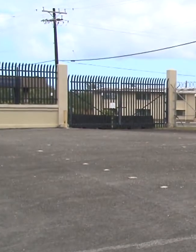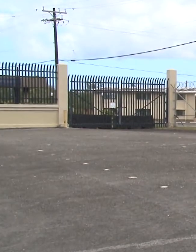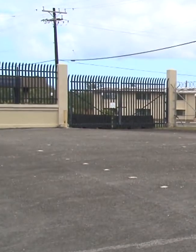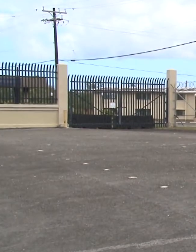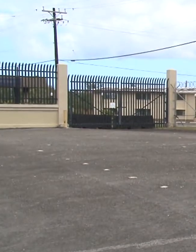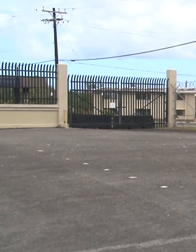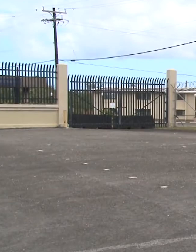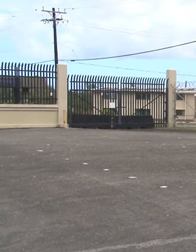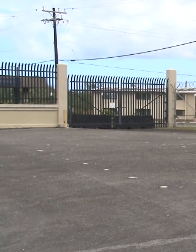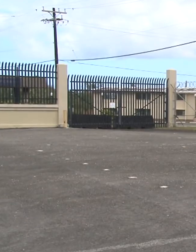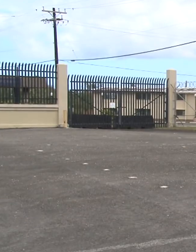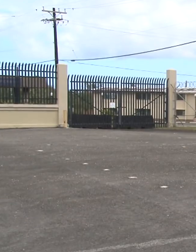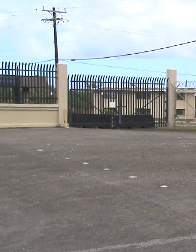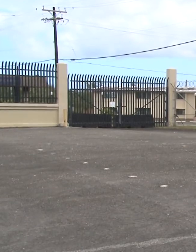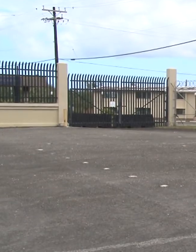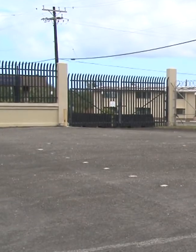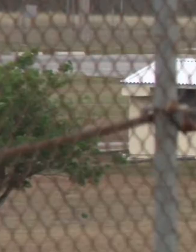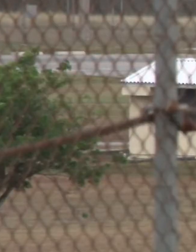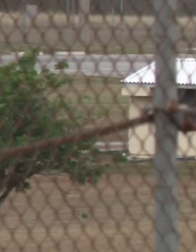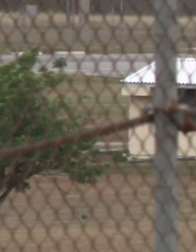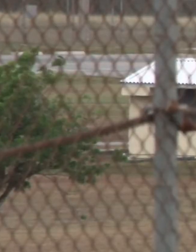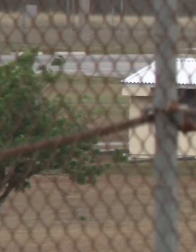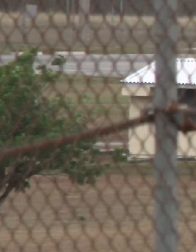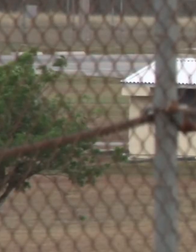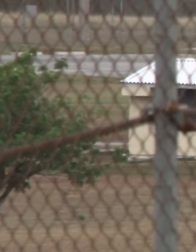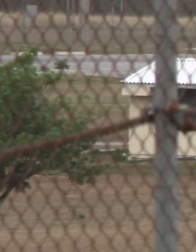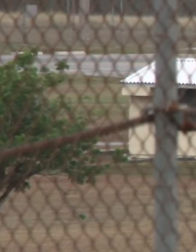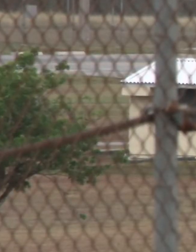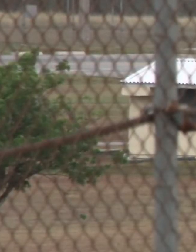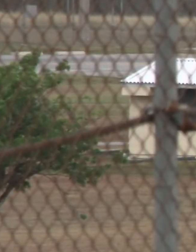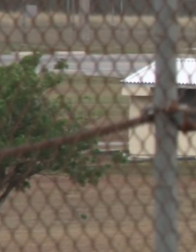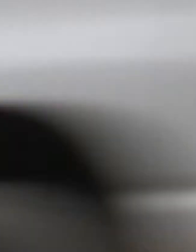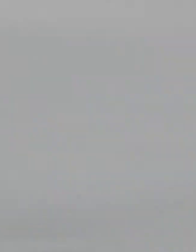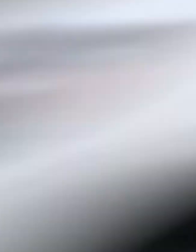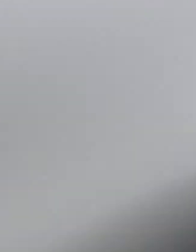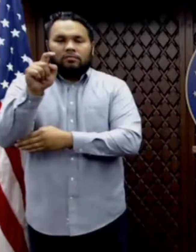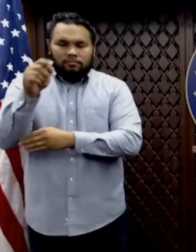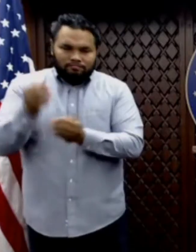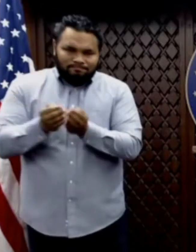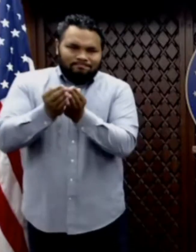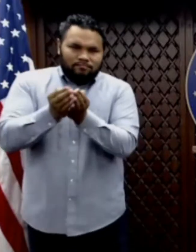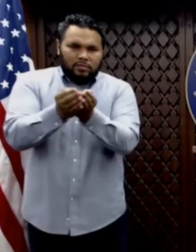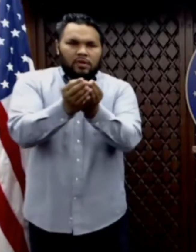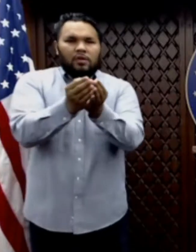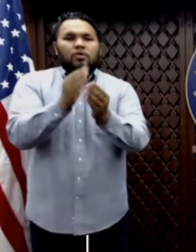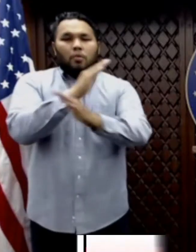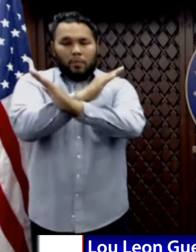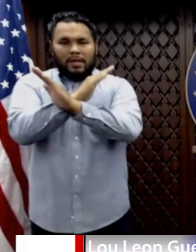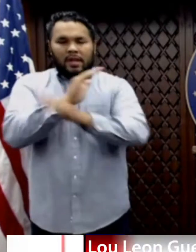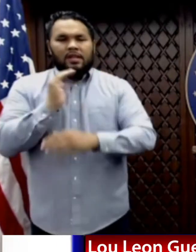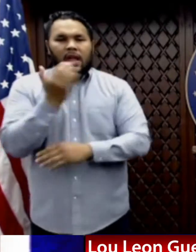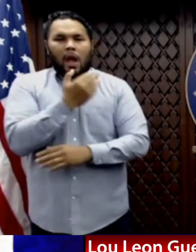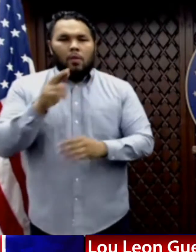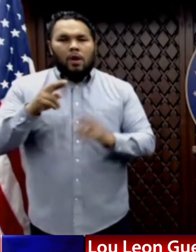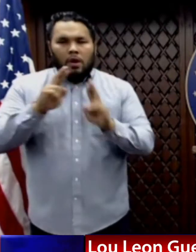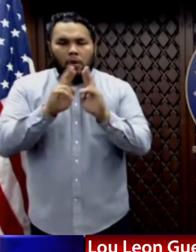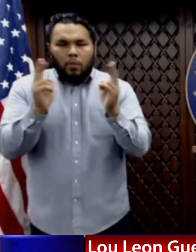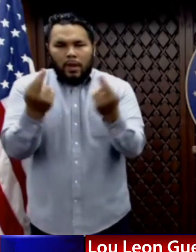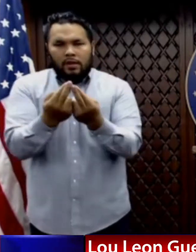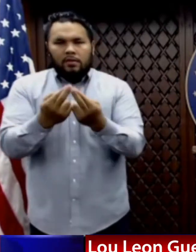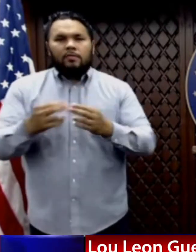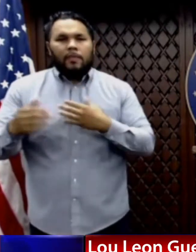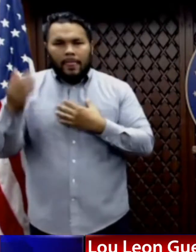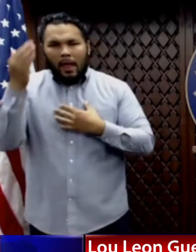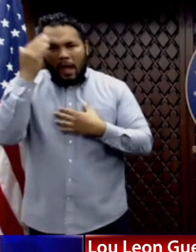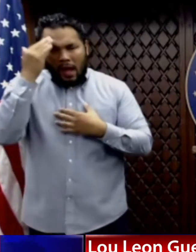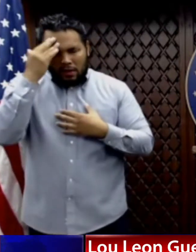off base and those testing positive to remain in isolation on base. I know there will be a small chorus of